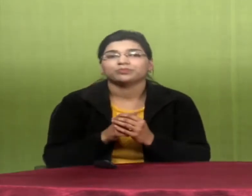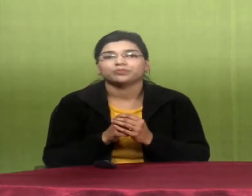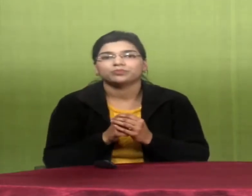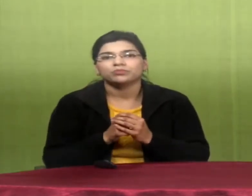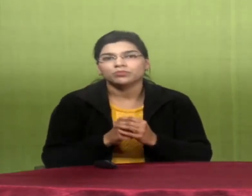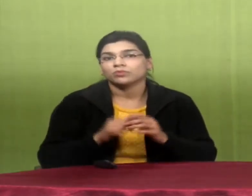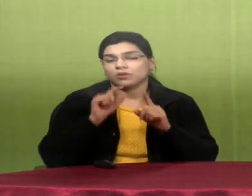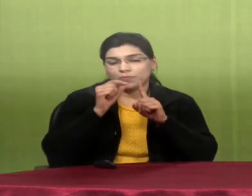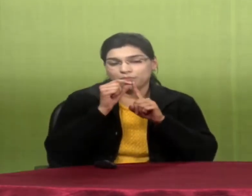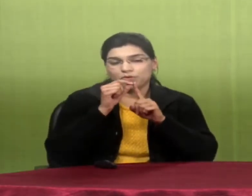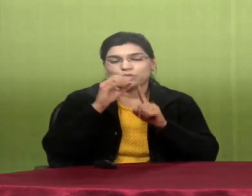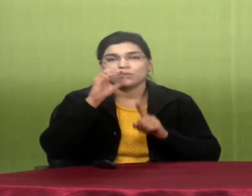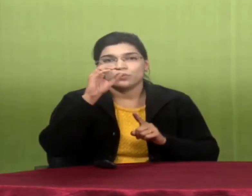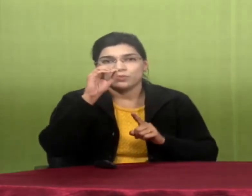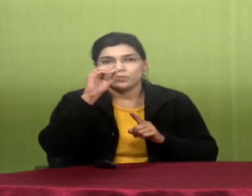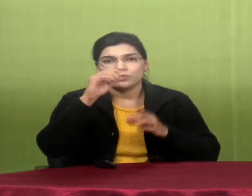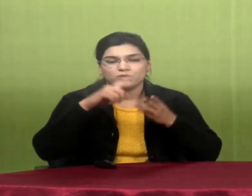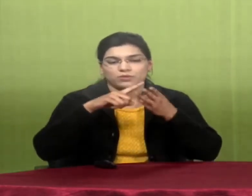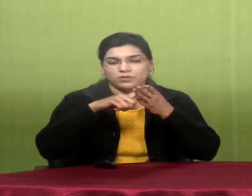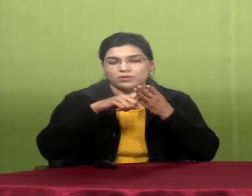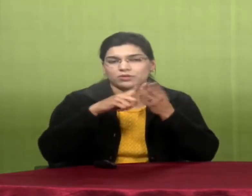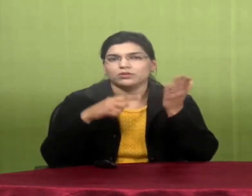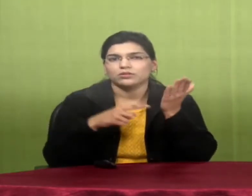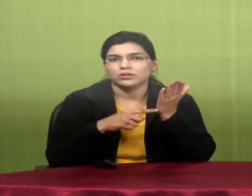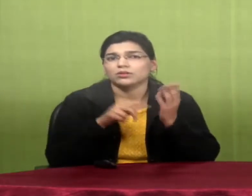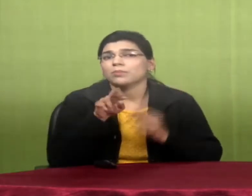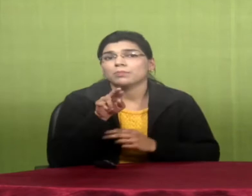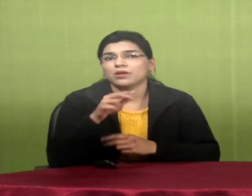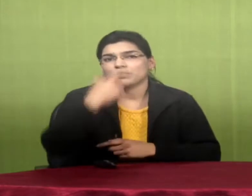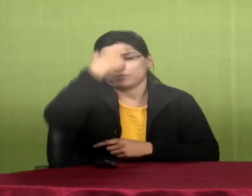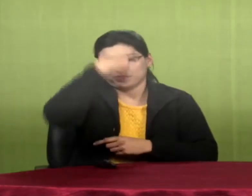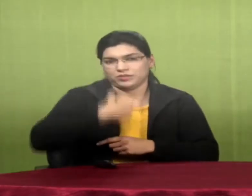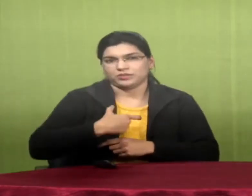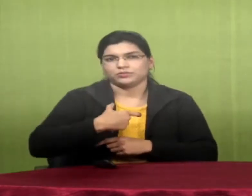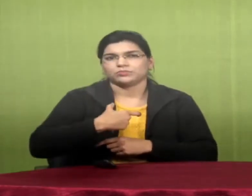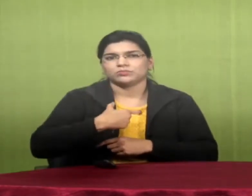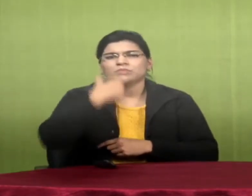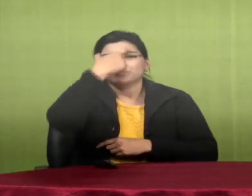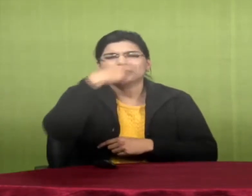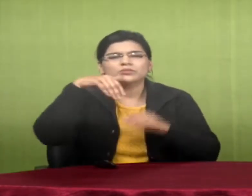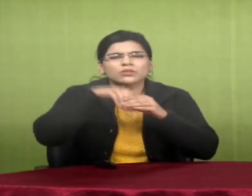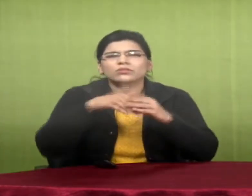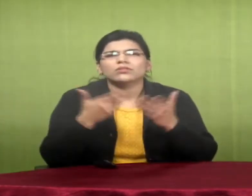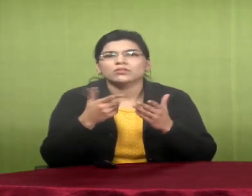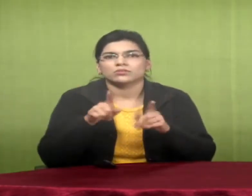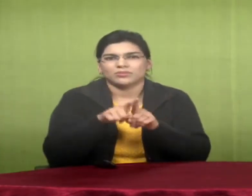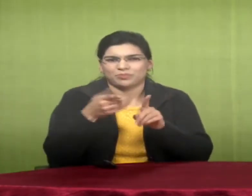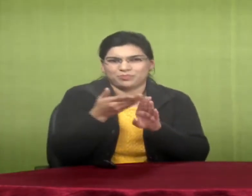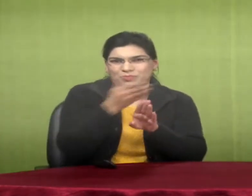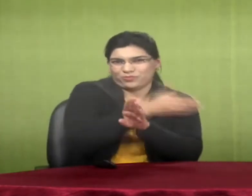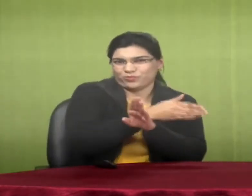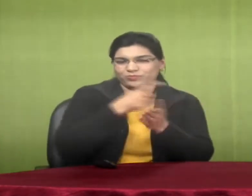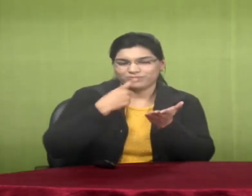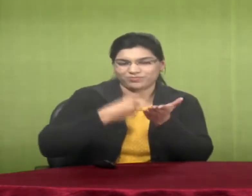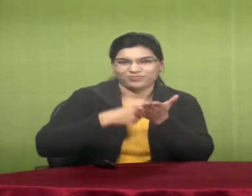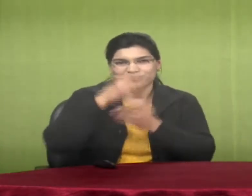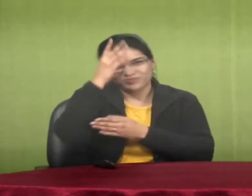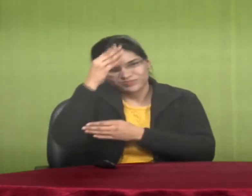11th word is poet and poem. Poet who writes the poem,